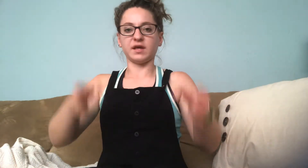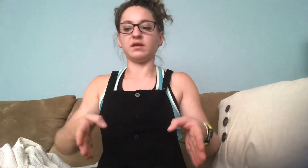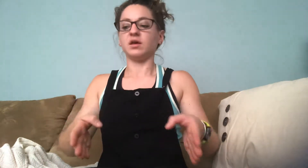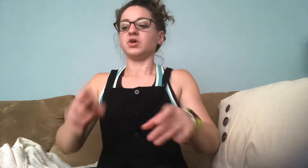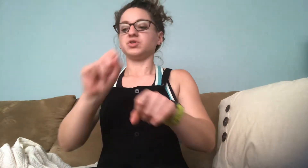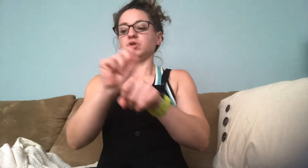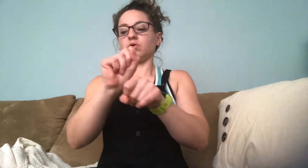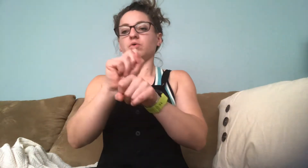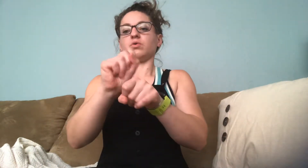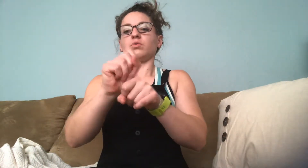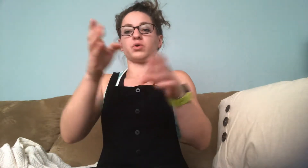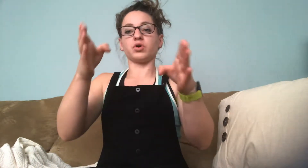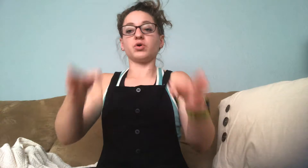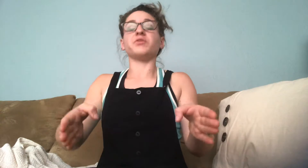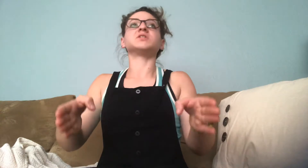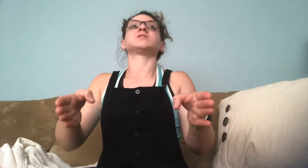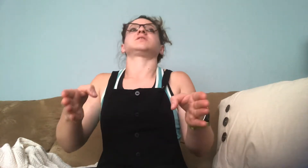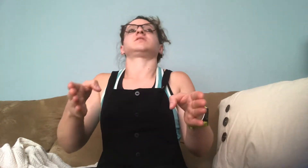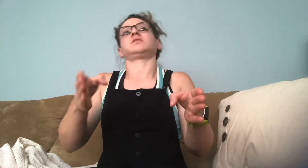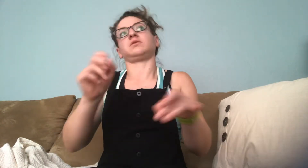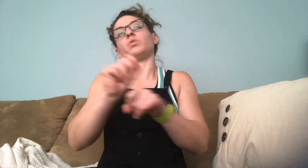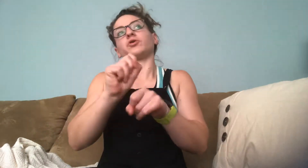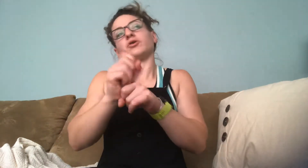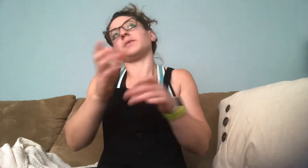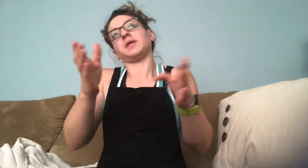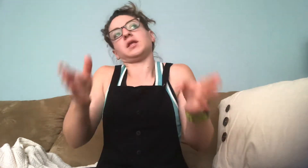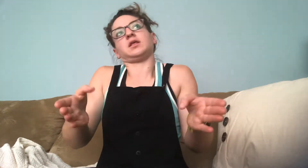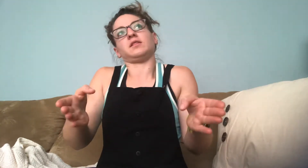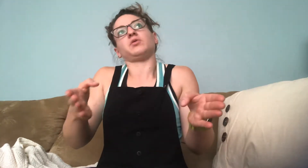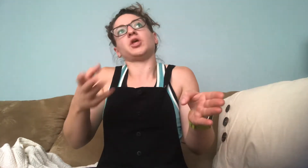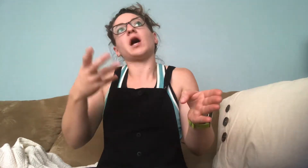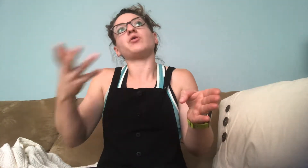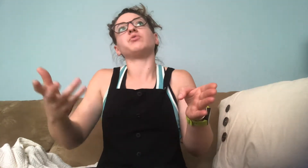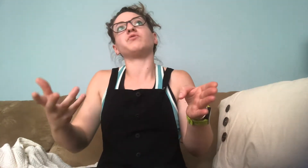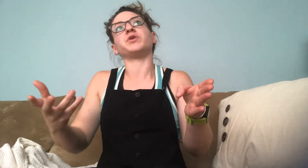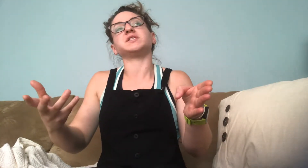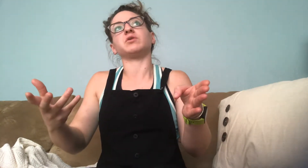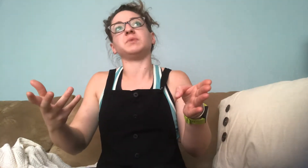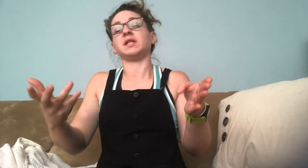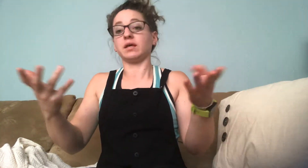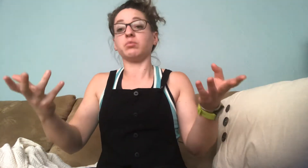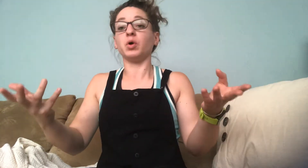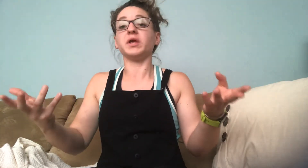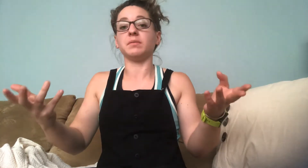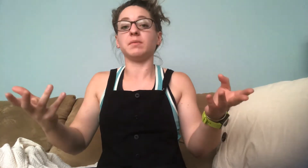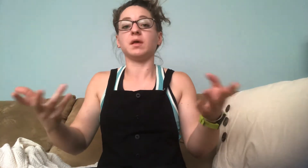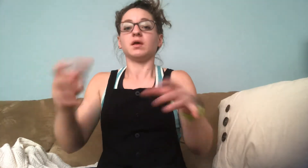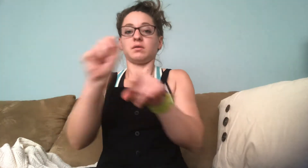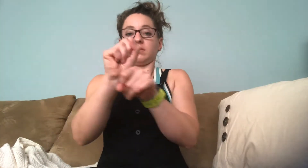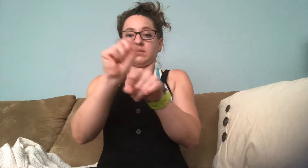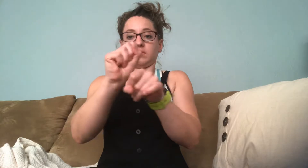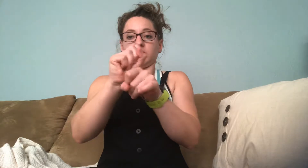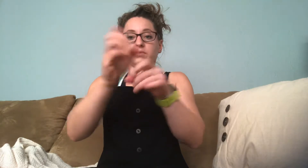at the end. So worker, or this worker, I mean, how you would voice that would be like employee, maybe, you